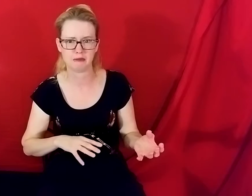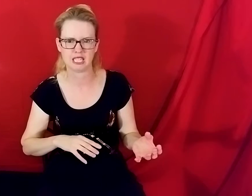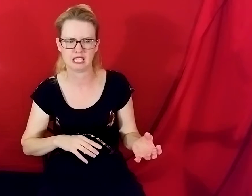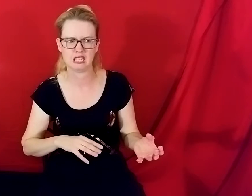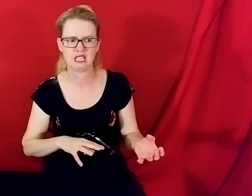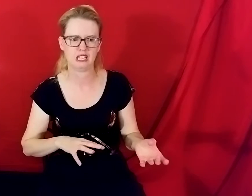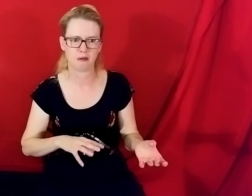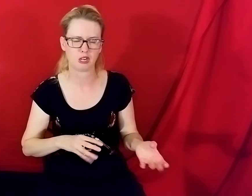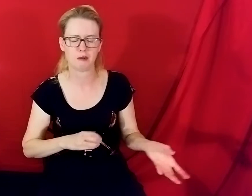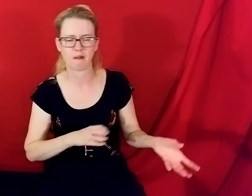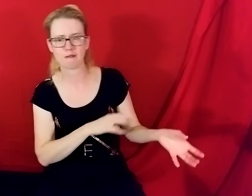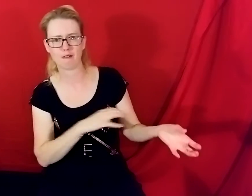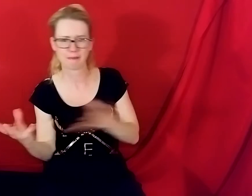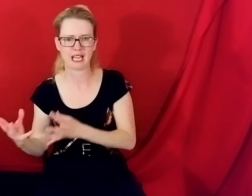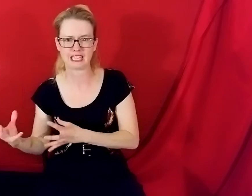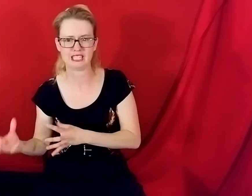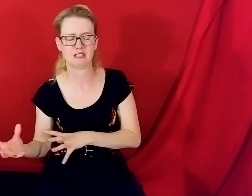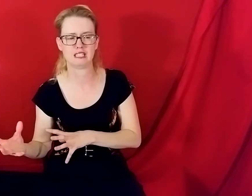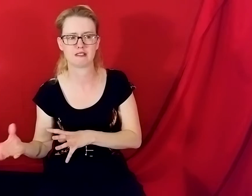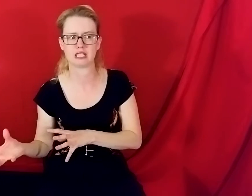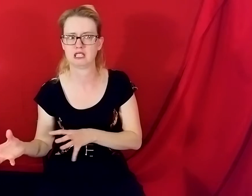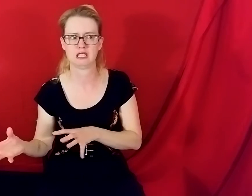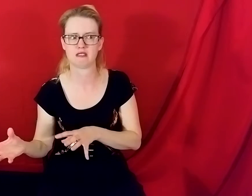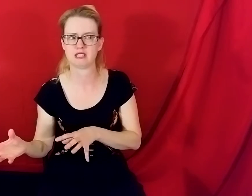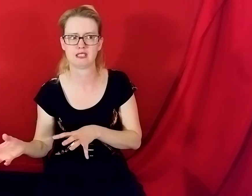they're trying to bring them right back into it that's like i don't think so